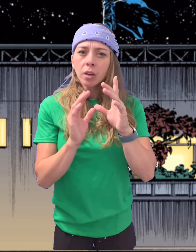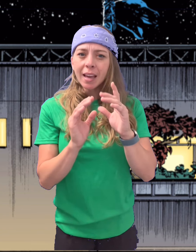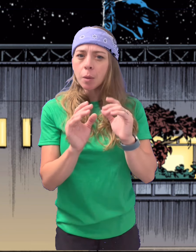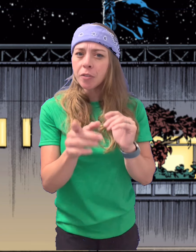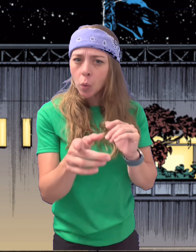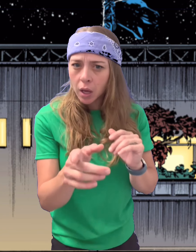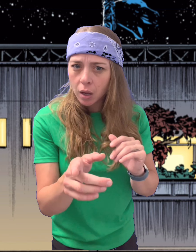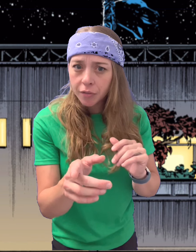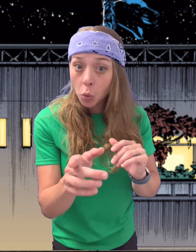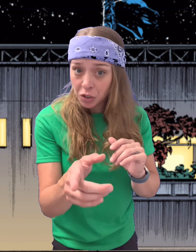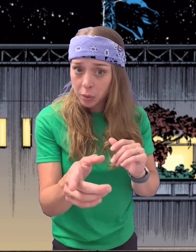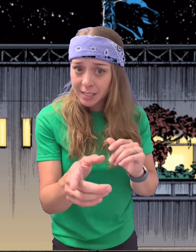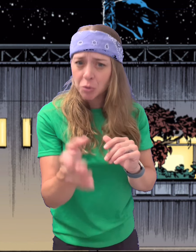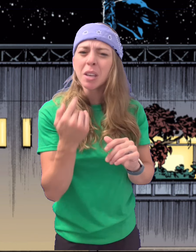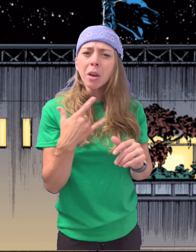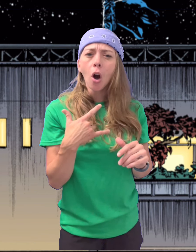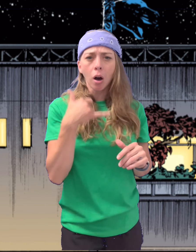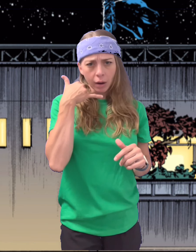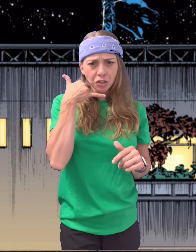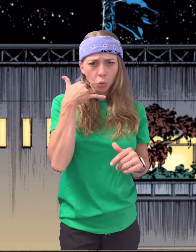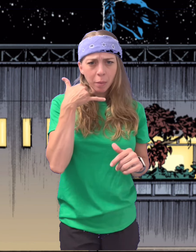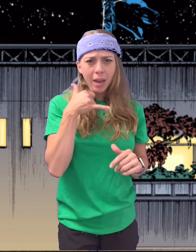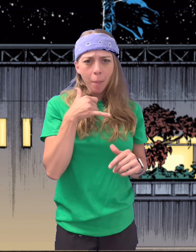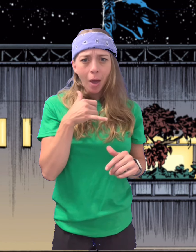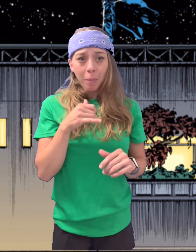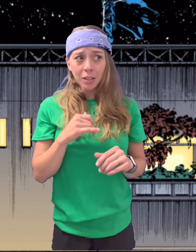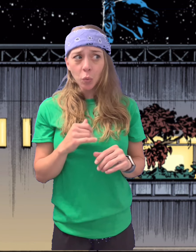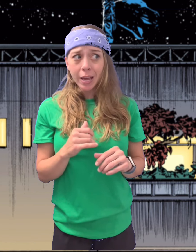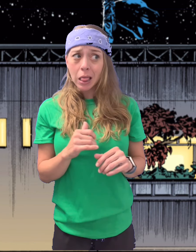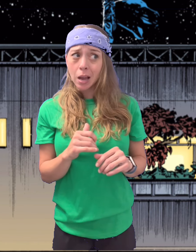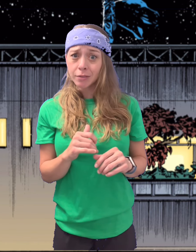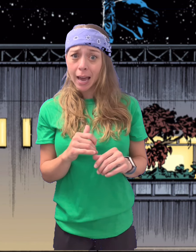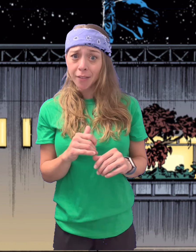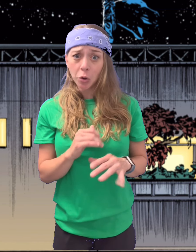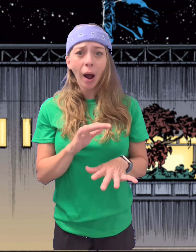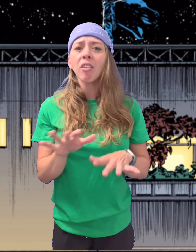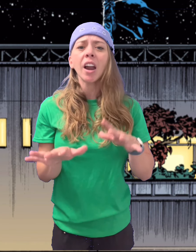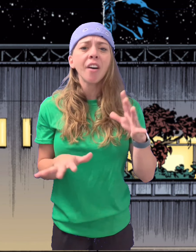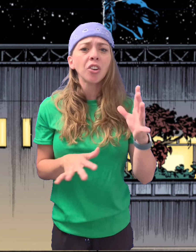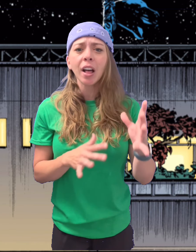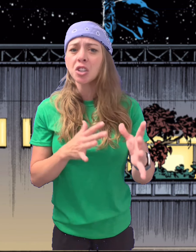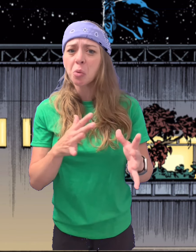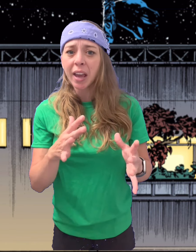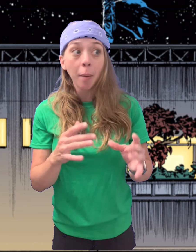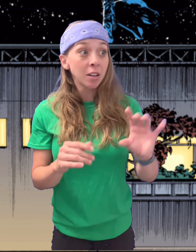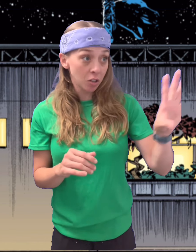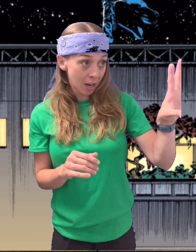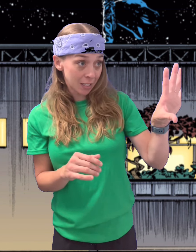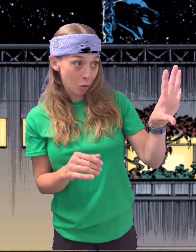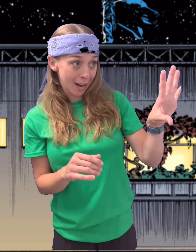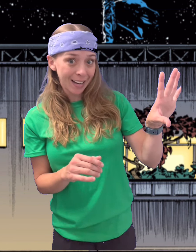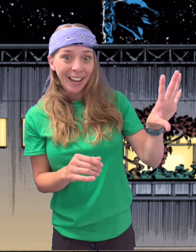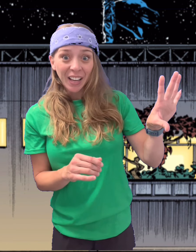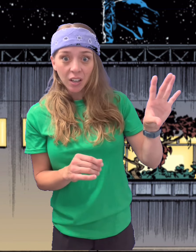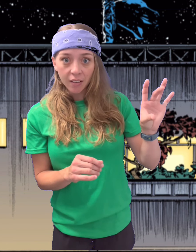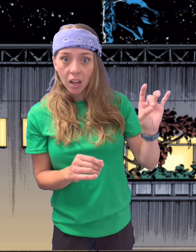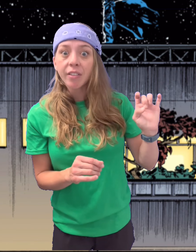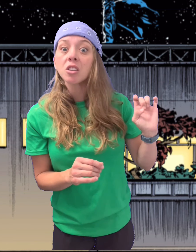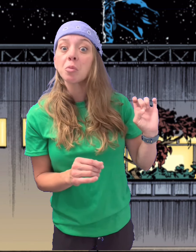Caleb, if you want to join the team, just give me a call, okay? Just ring me up, because we love to have you. You don't have a lot of other eligible candidates. I mean, you guys are great. Not a lot of eligible